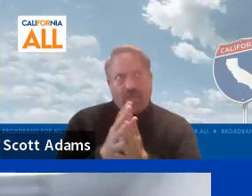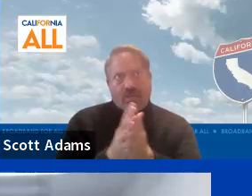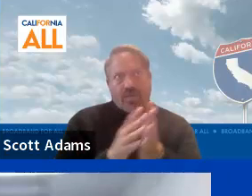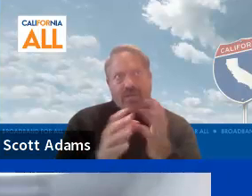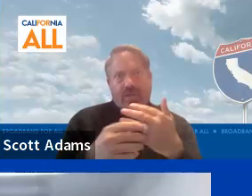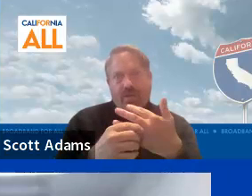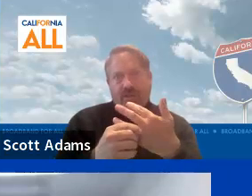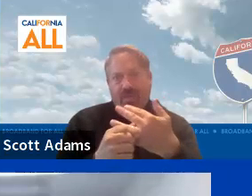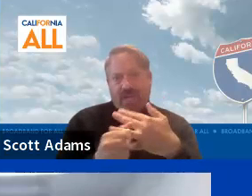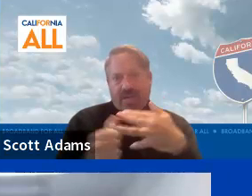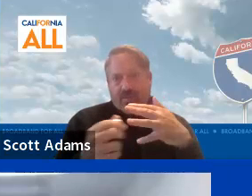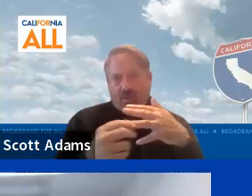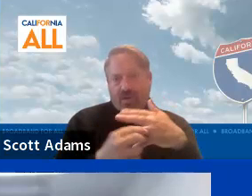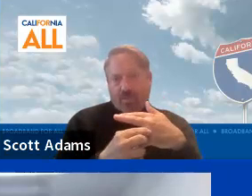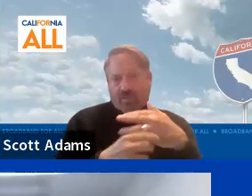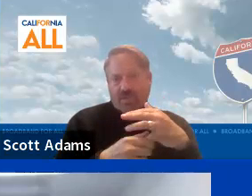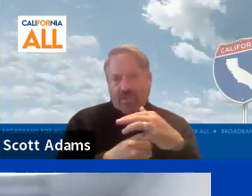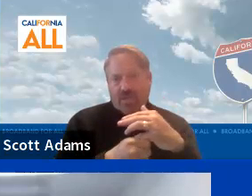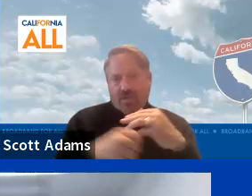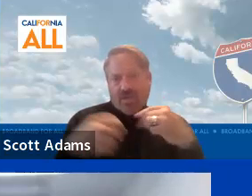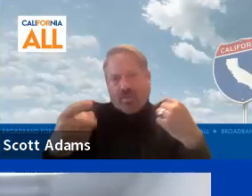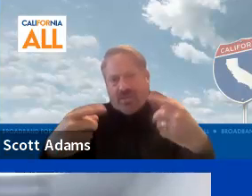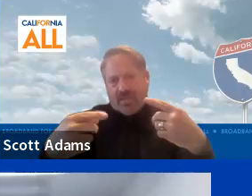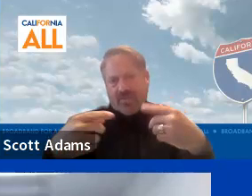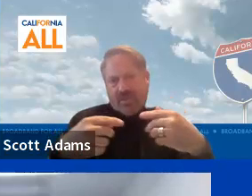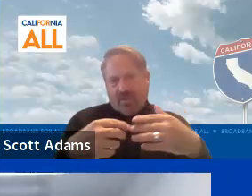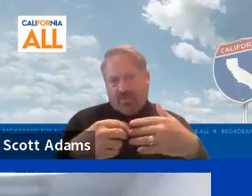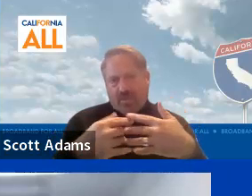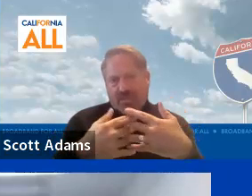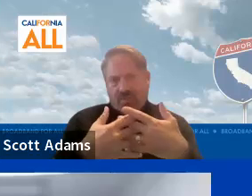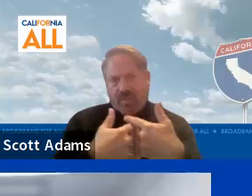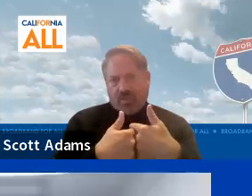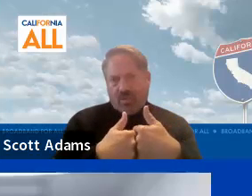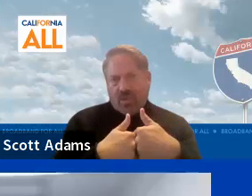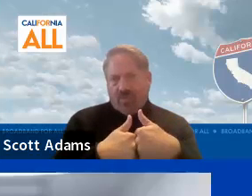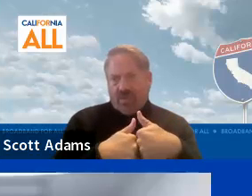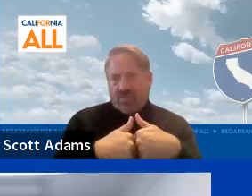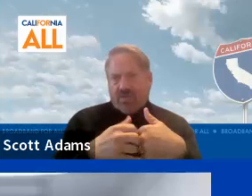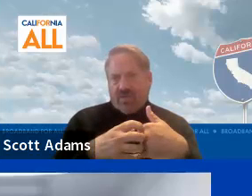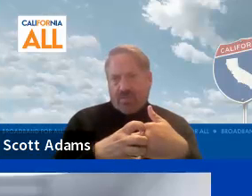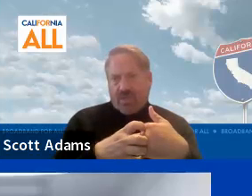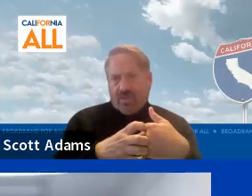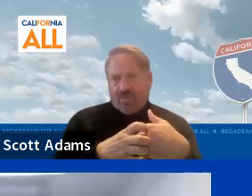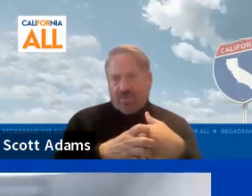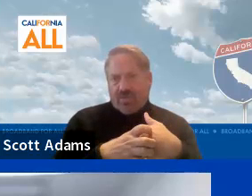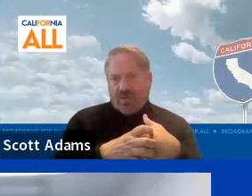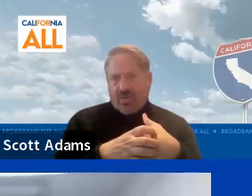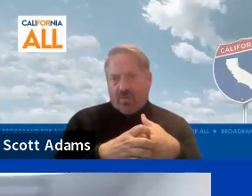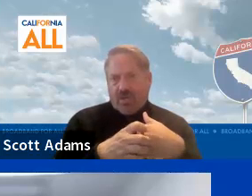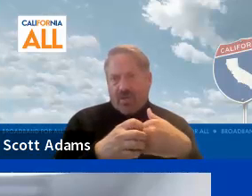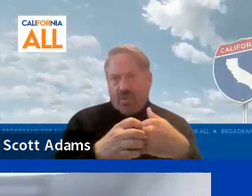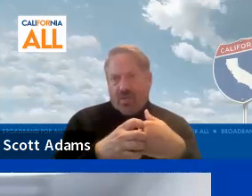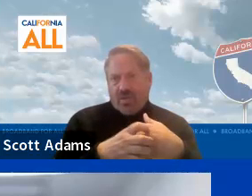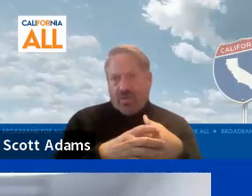Well, the only PII we're able to not personally identify information, people volunteer their zip codes.